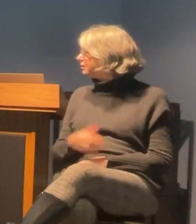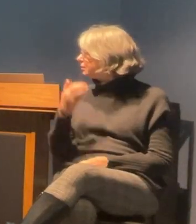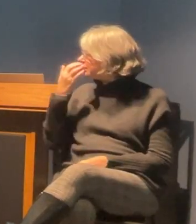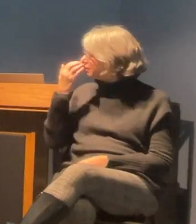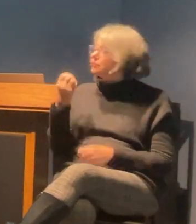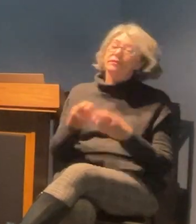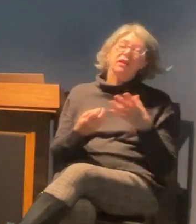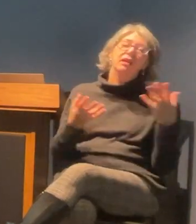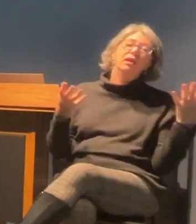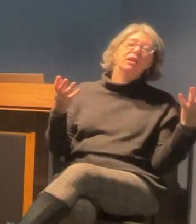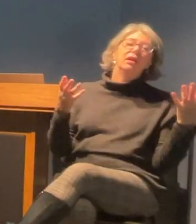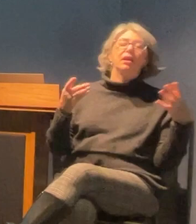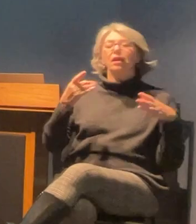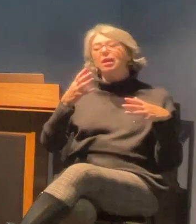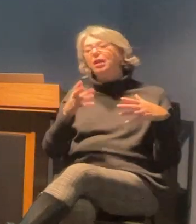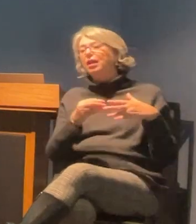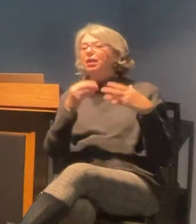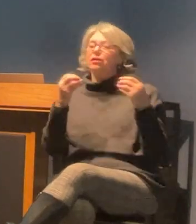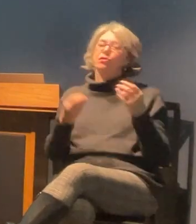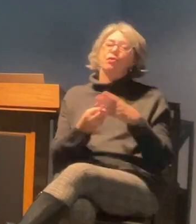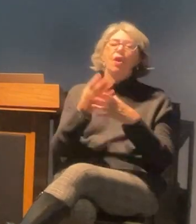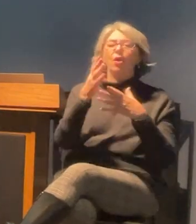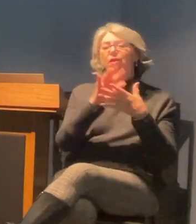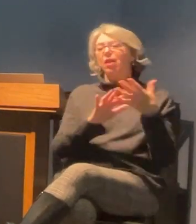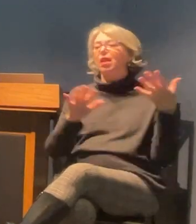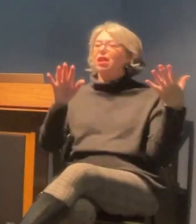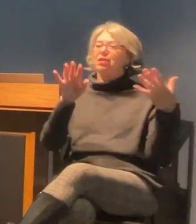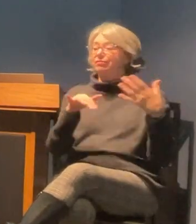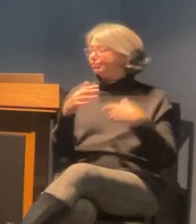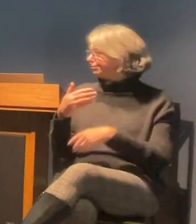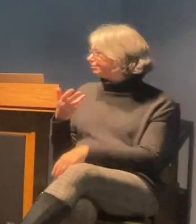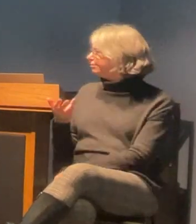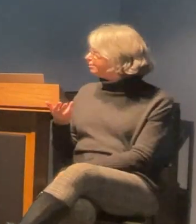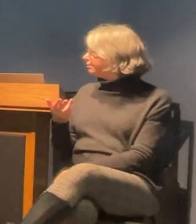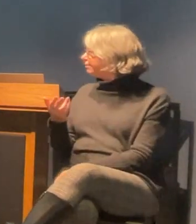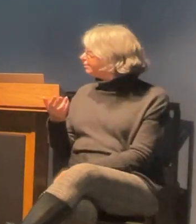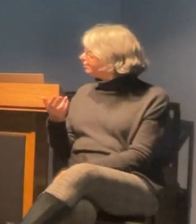growth, really, and all of that. And